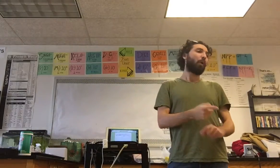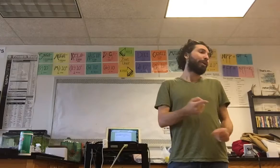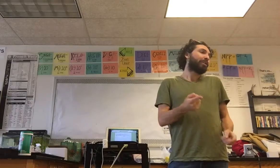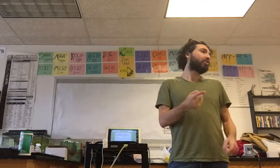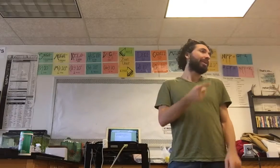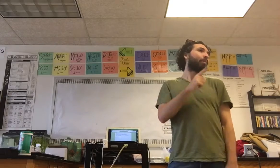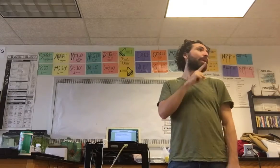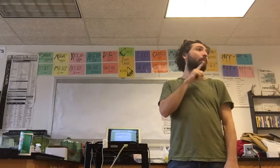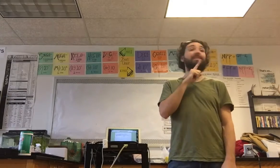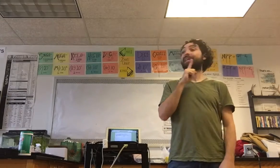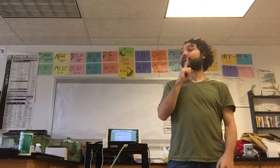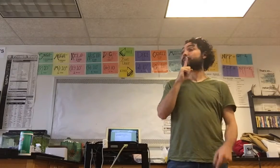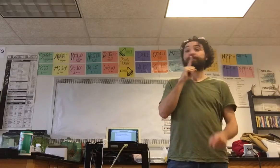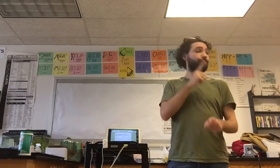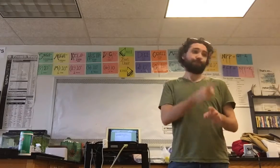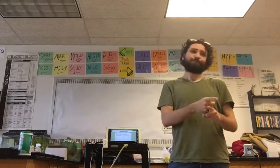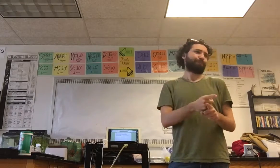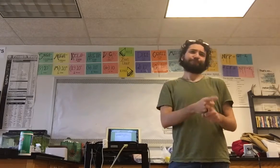Or you could just do it in one sign.